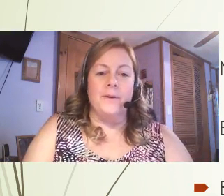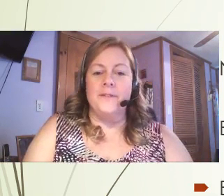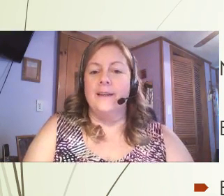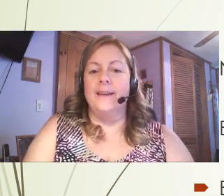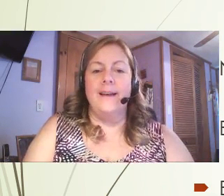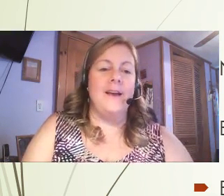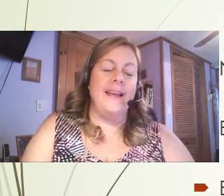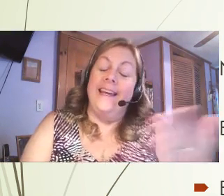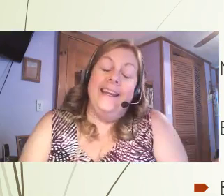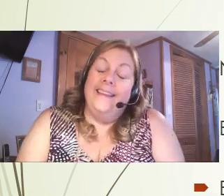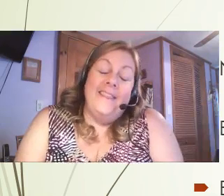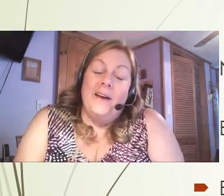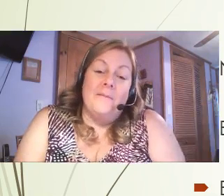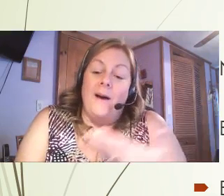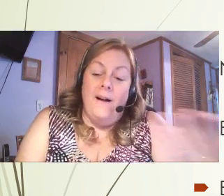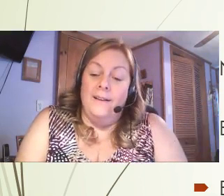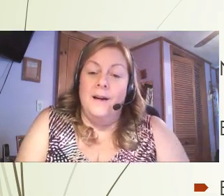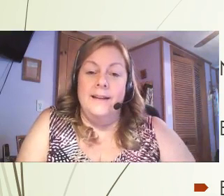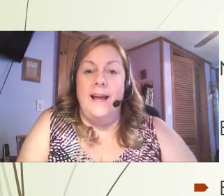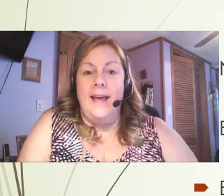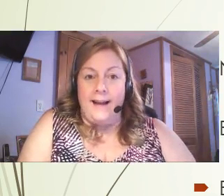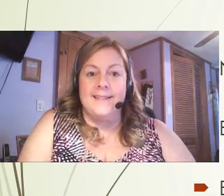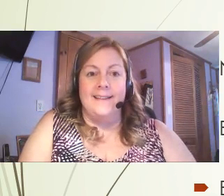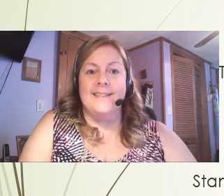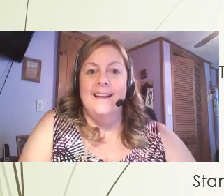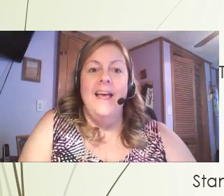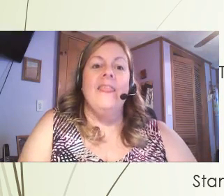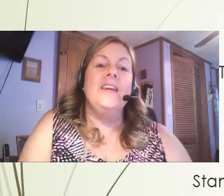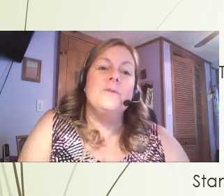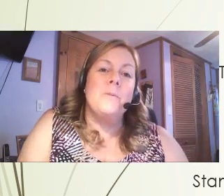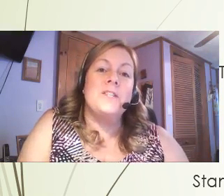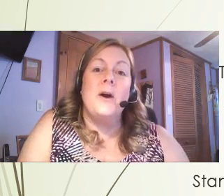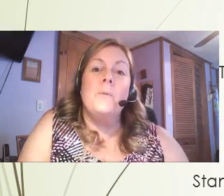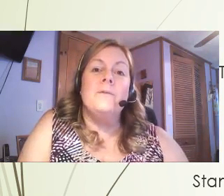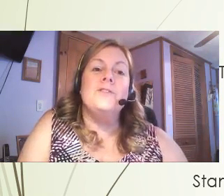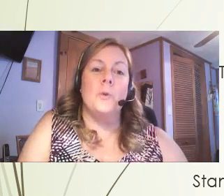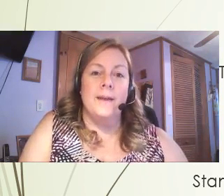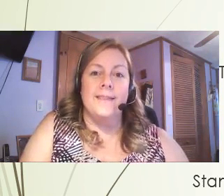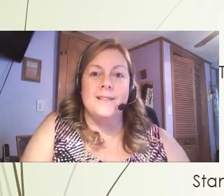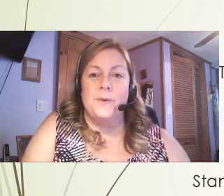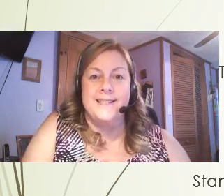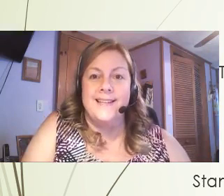of numbers, getting them all an access. Thank you so much. I hope you've